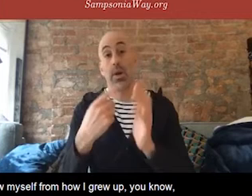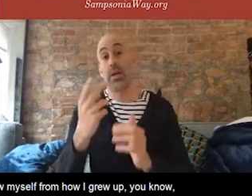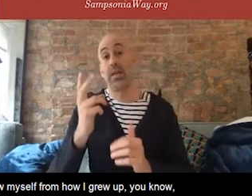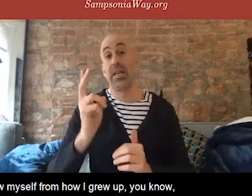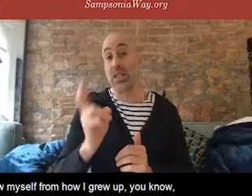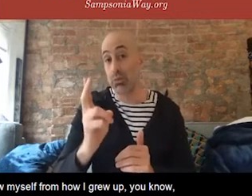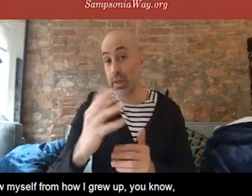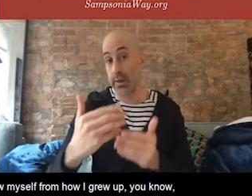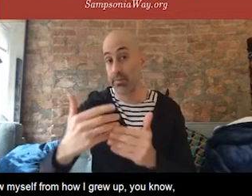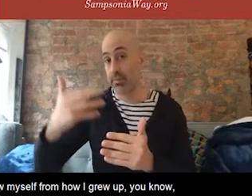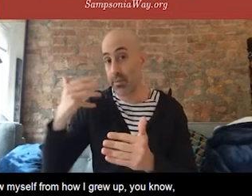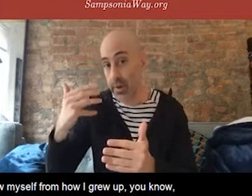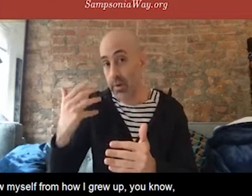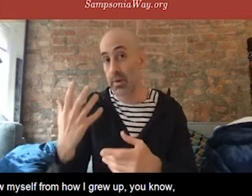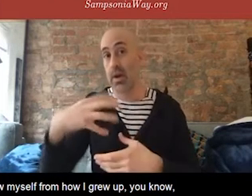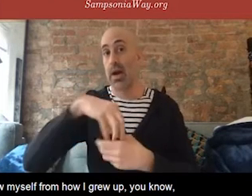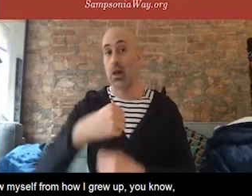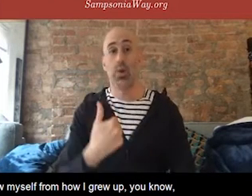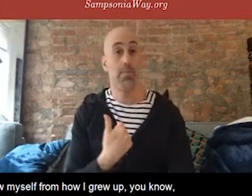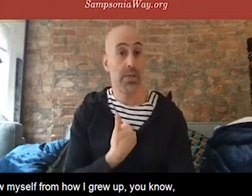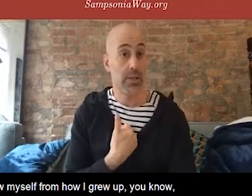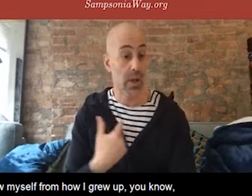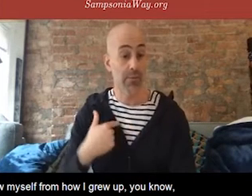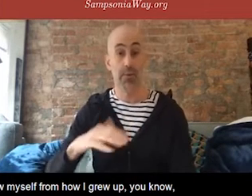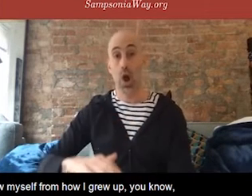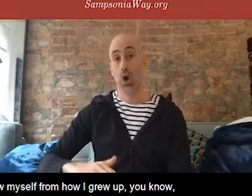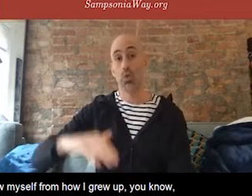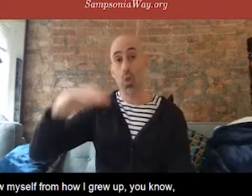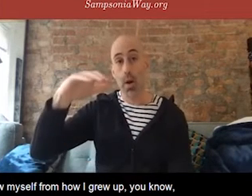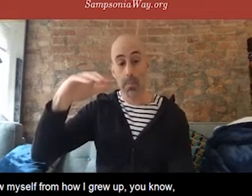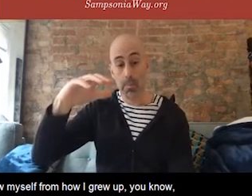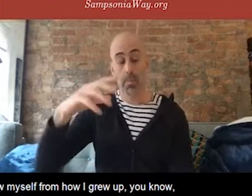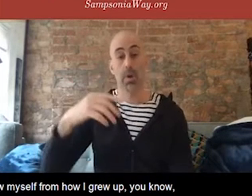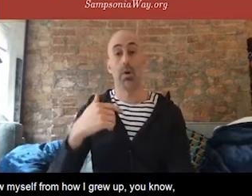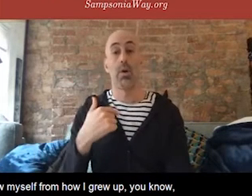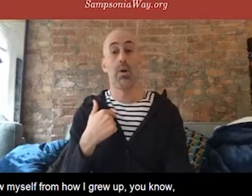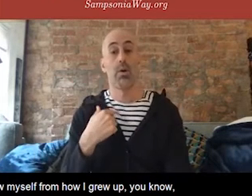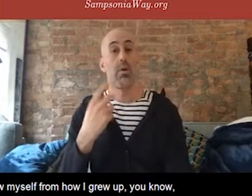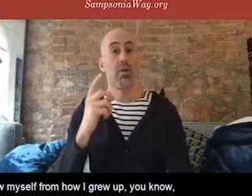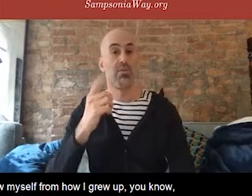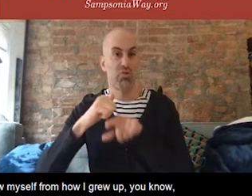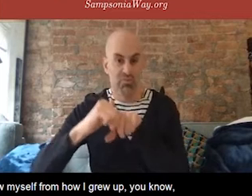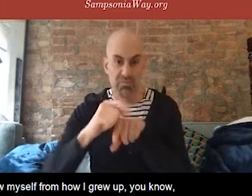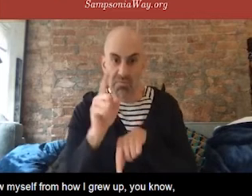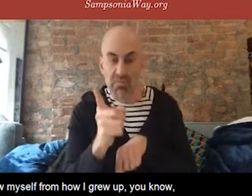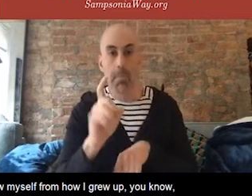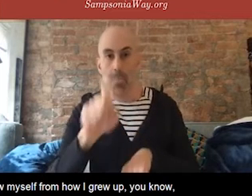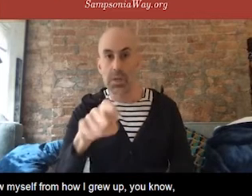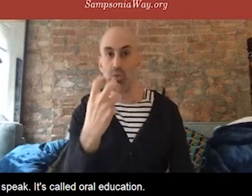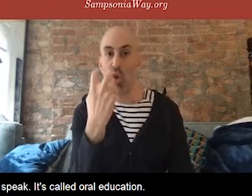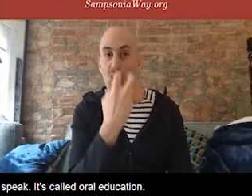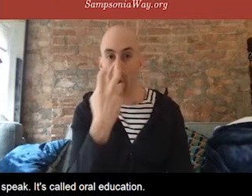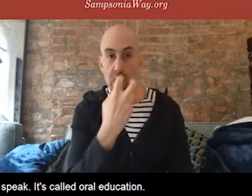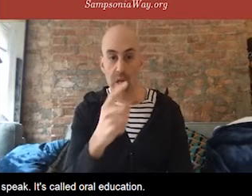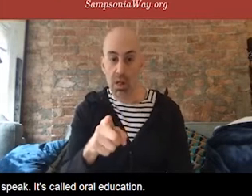that. So if we look at the past history of, you know, myself from how I grew up,